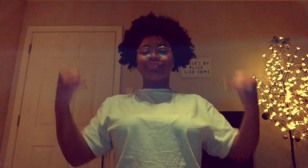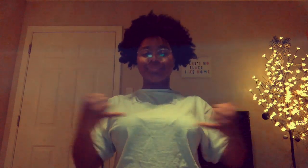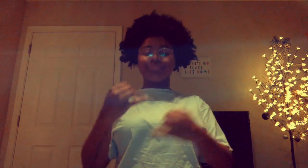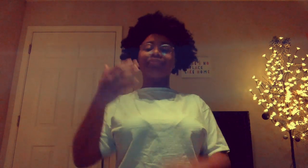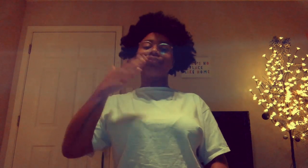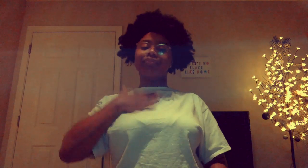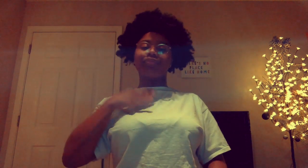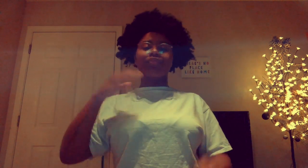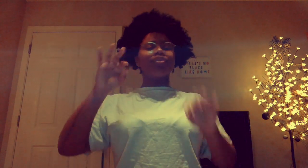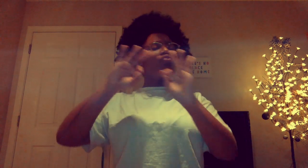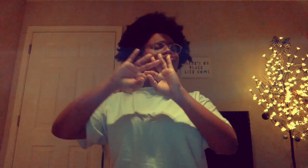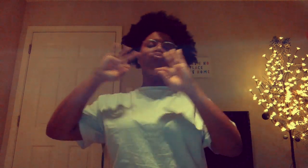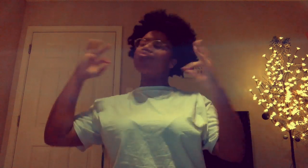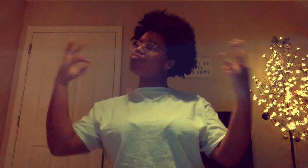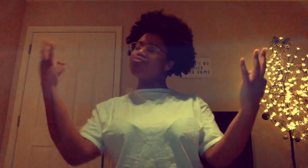My family loves spaghetti.